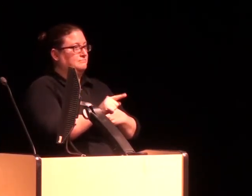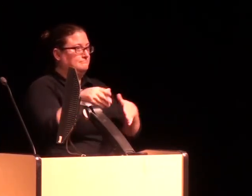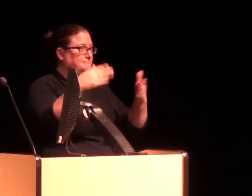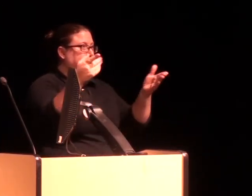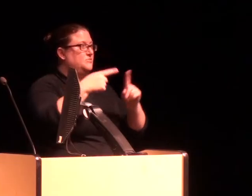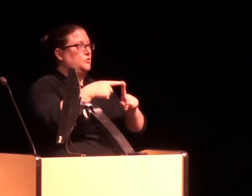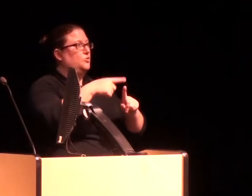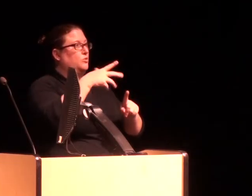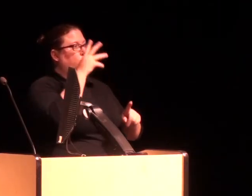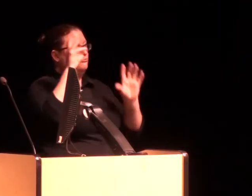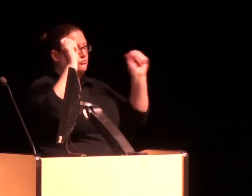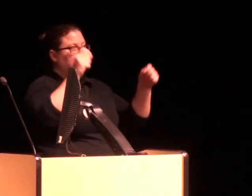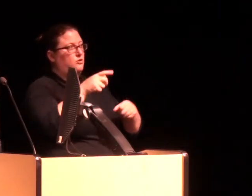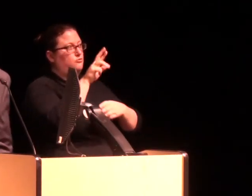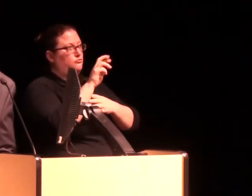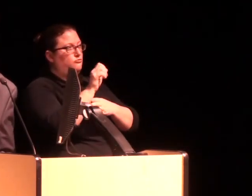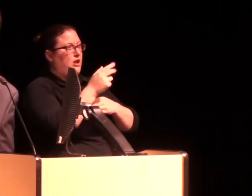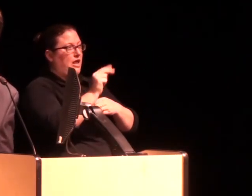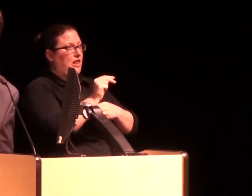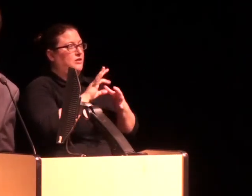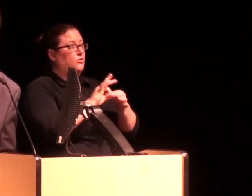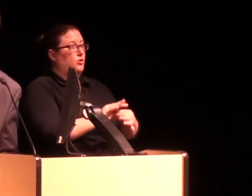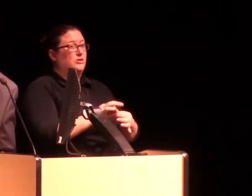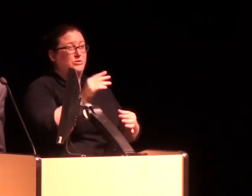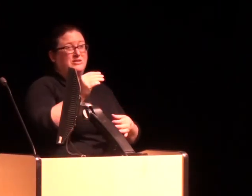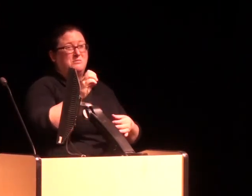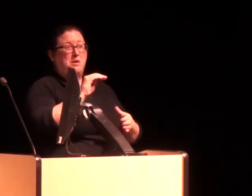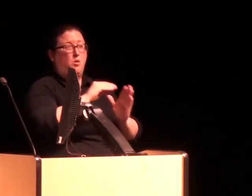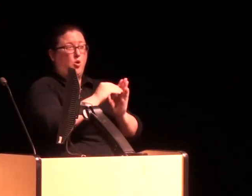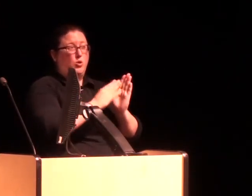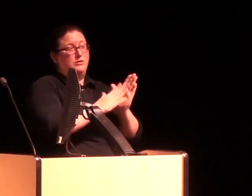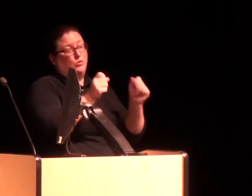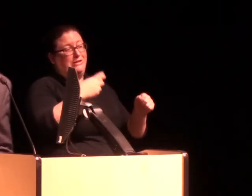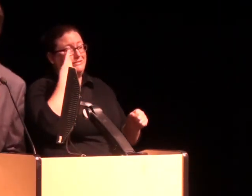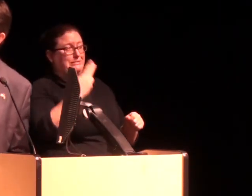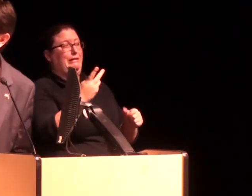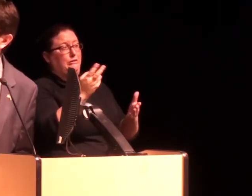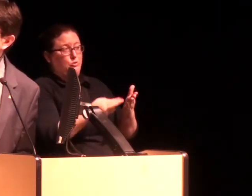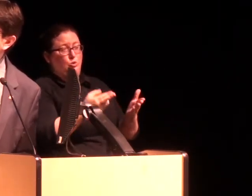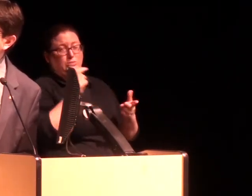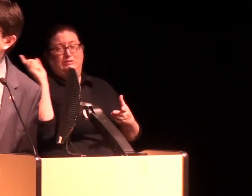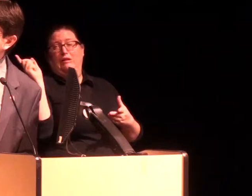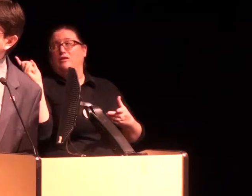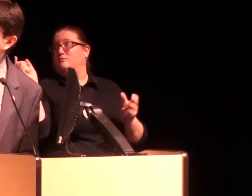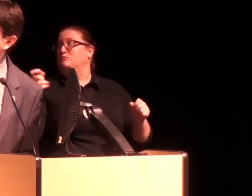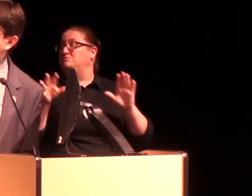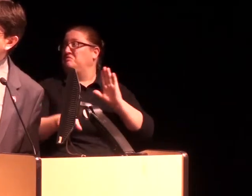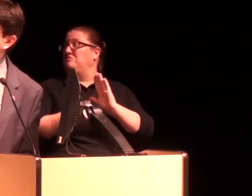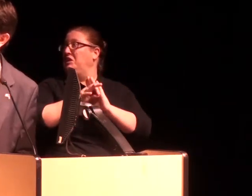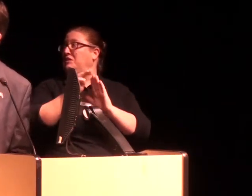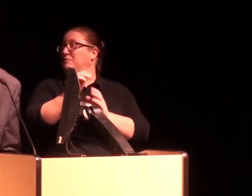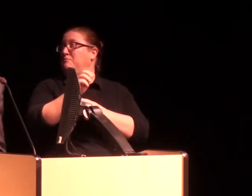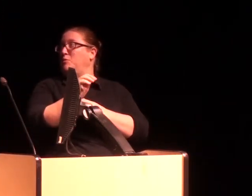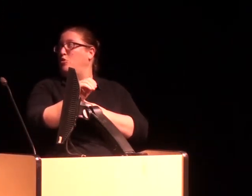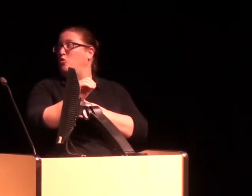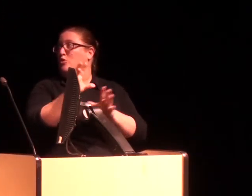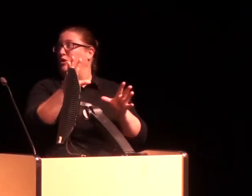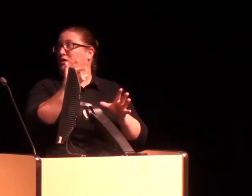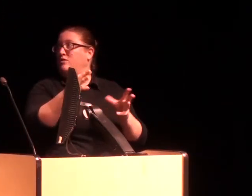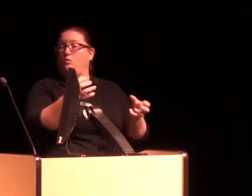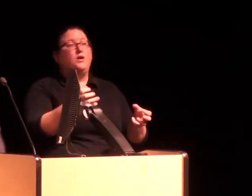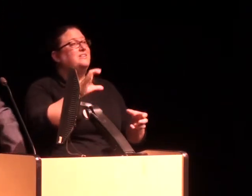80s. And according to this memo that now is public, and you can see the source there, you can find that memo if you want,